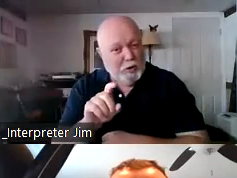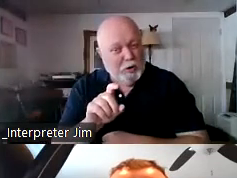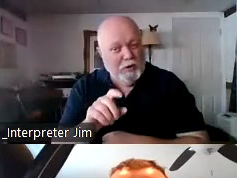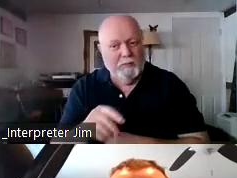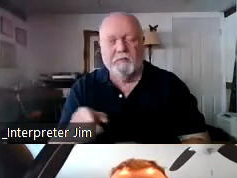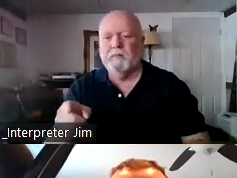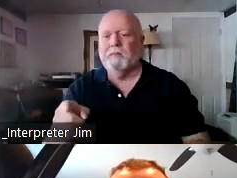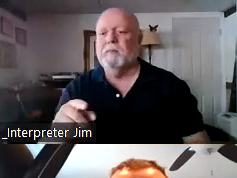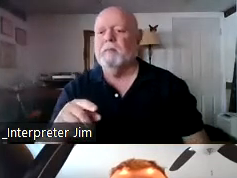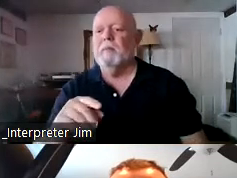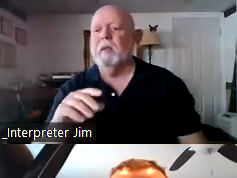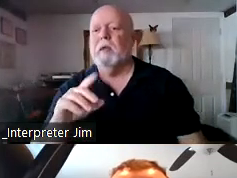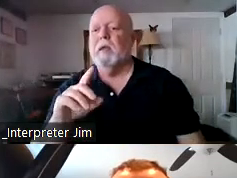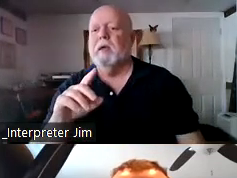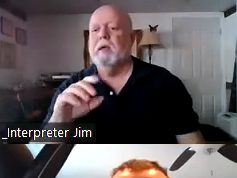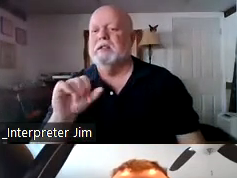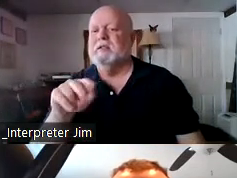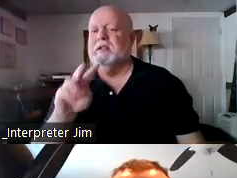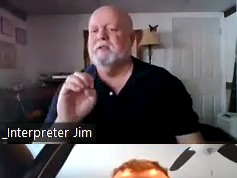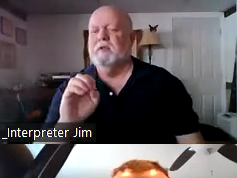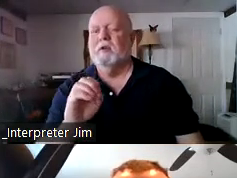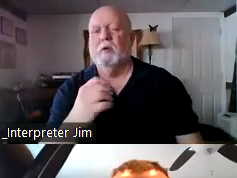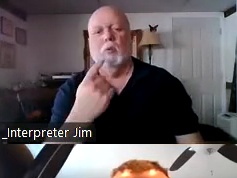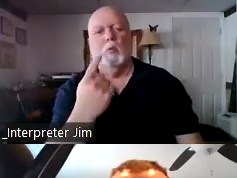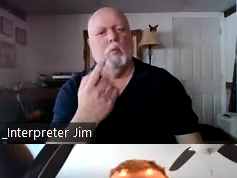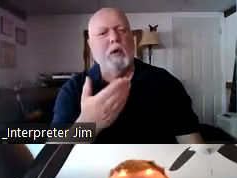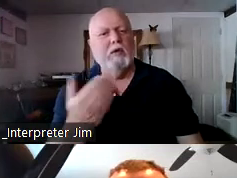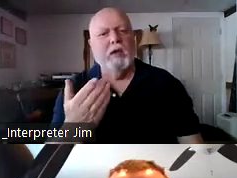to realize with the multiple addictions I've had is